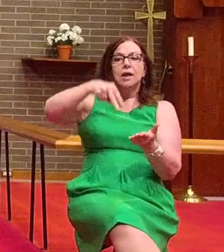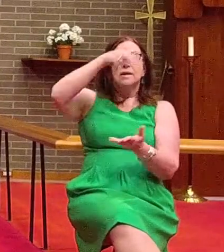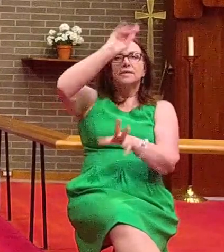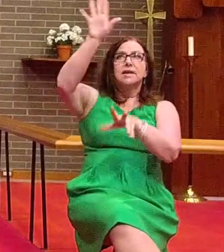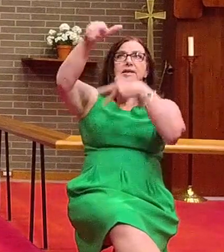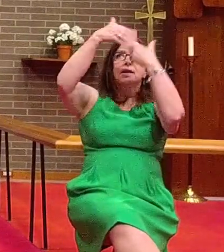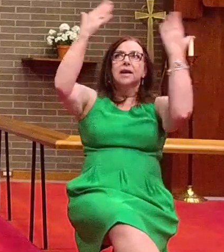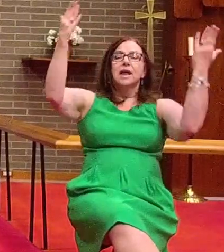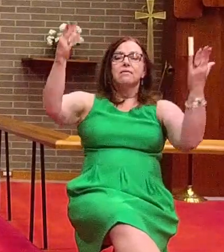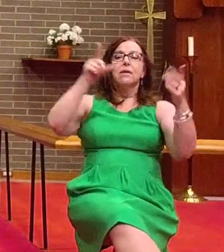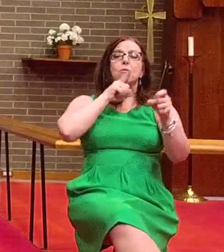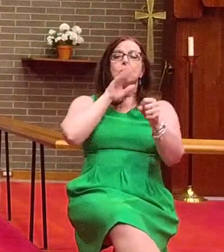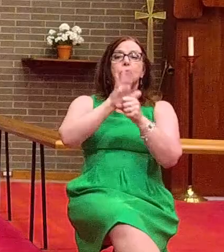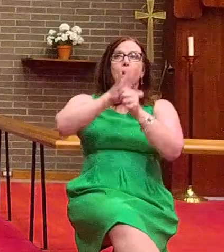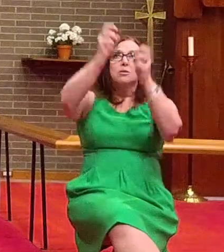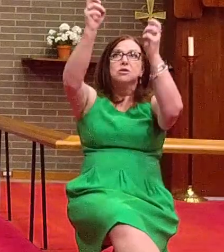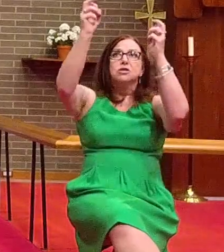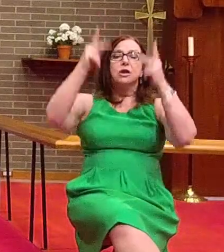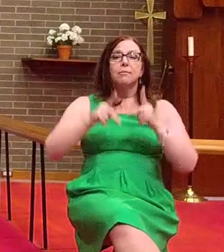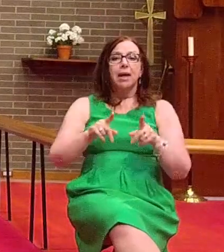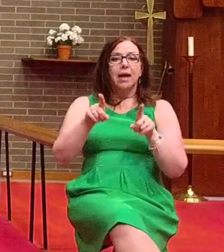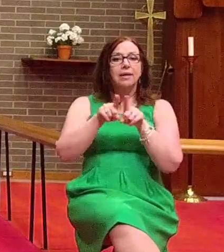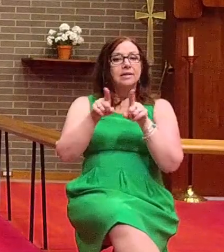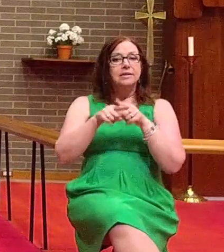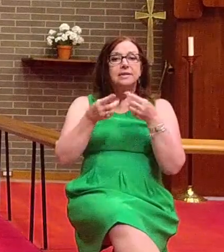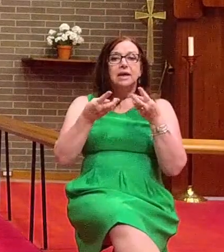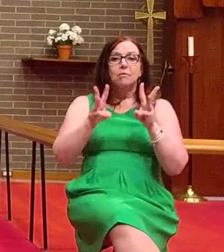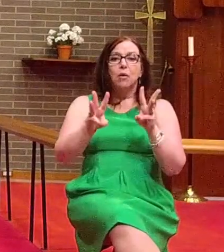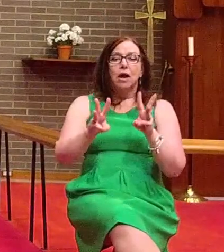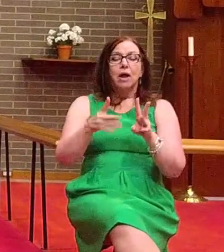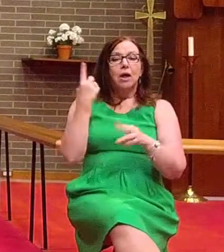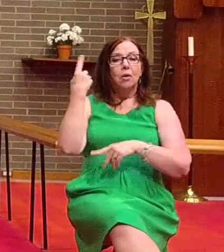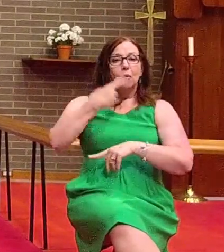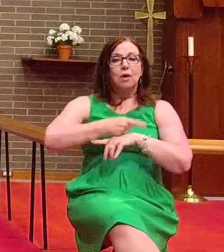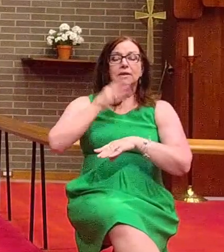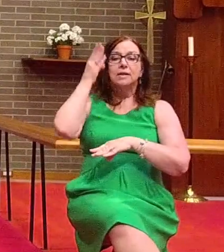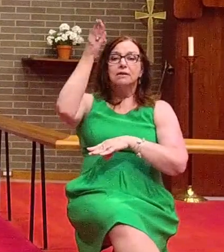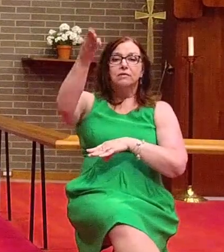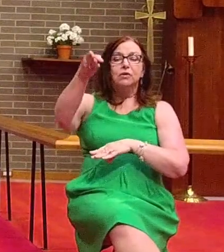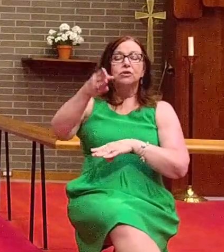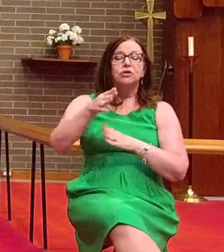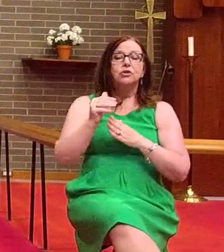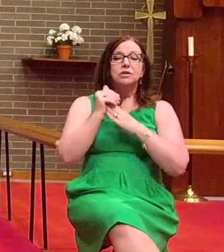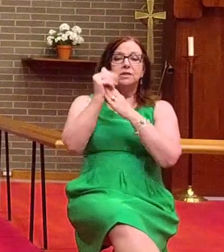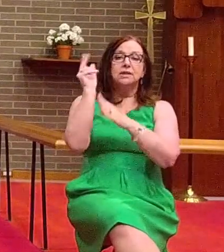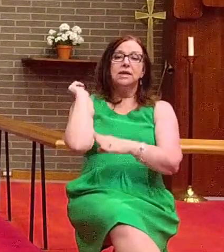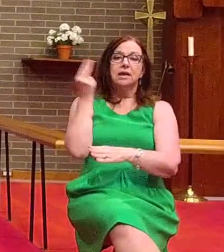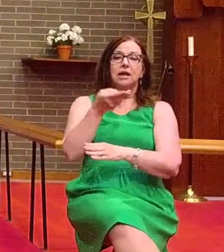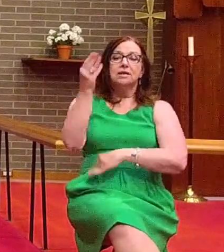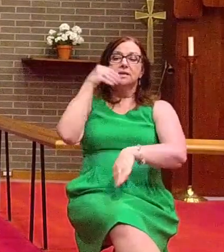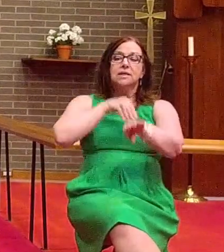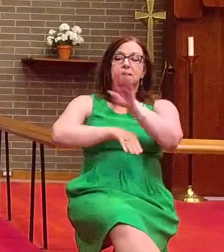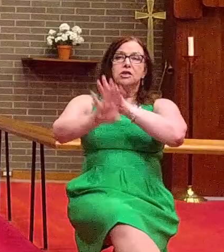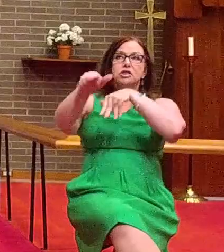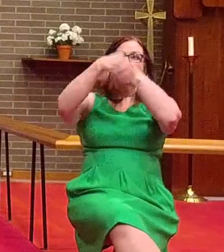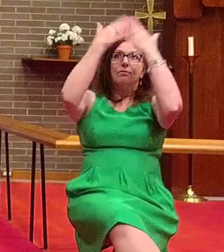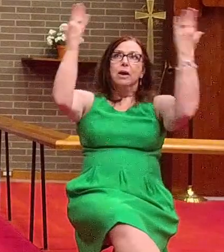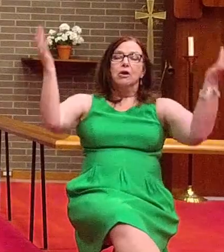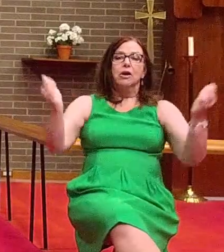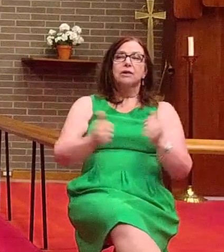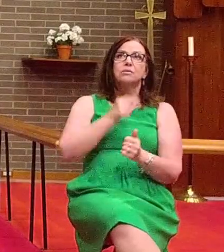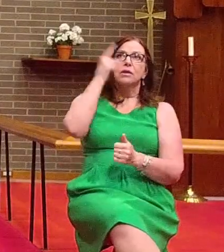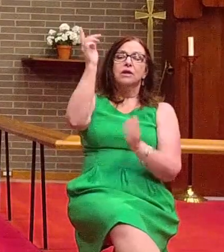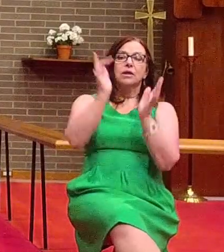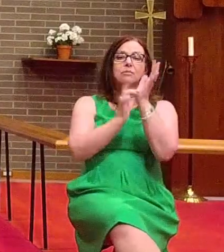has promised to come back the same way one day to bring us with him to paradise, Jesus